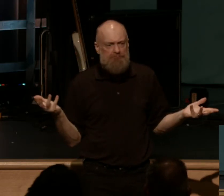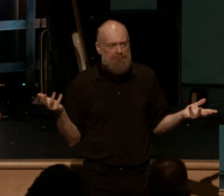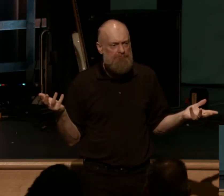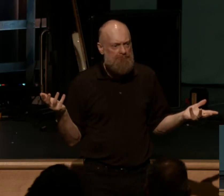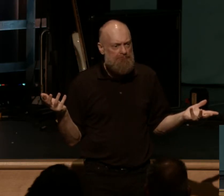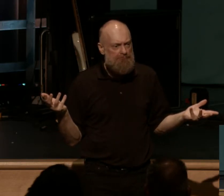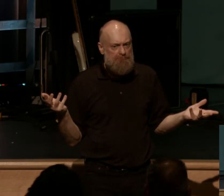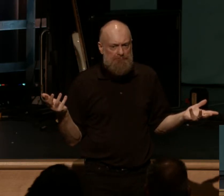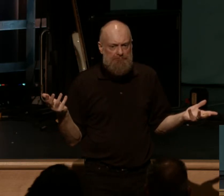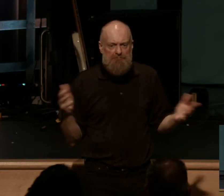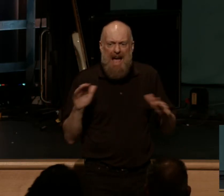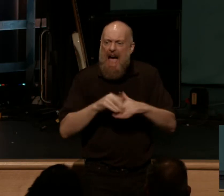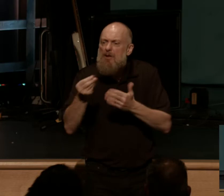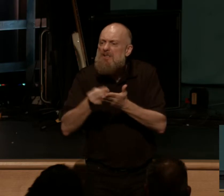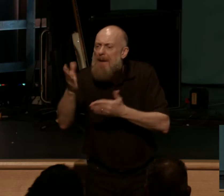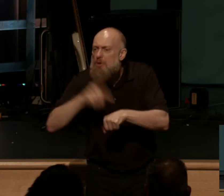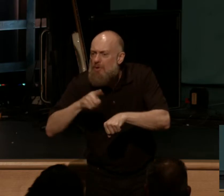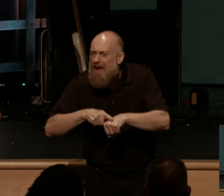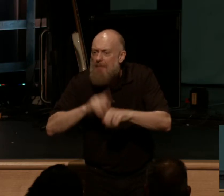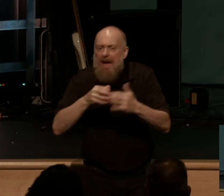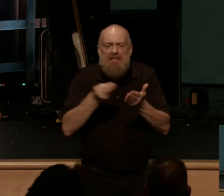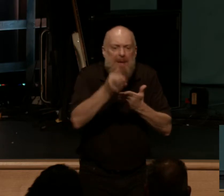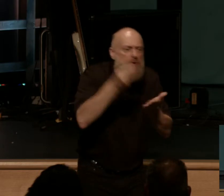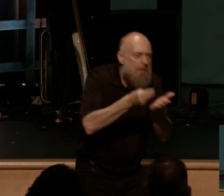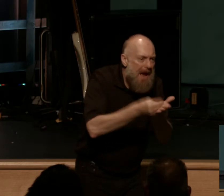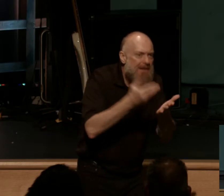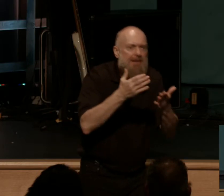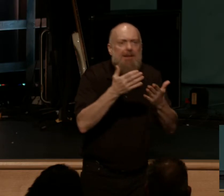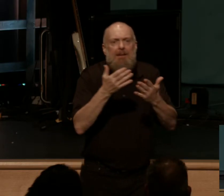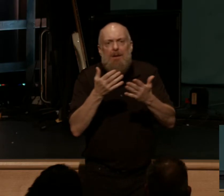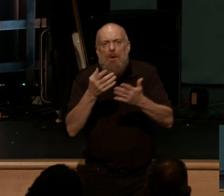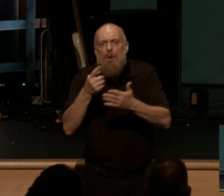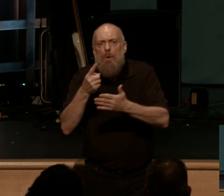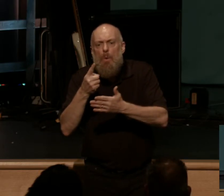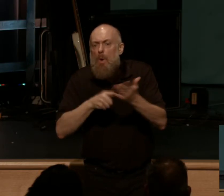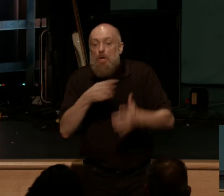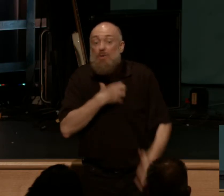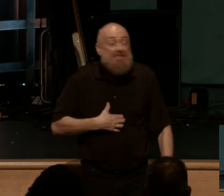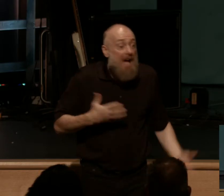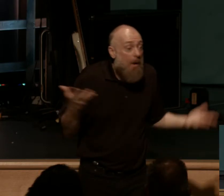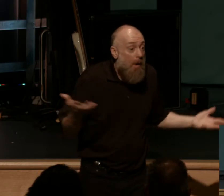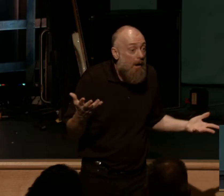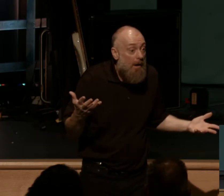Well, think about how you spend your time, how you spend finances, what the things that you desire.